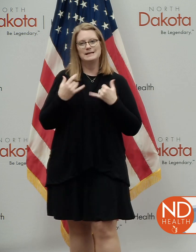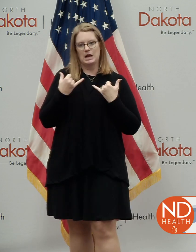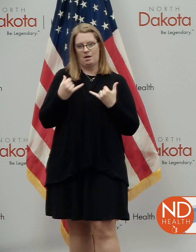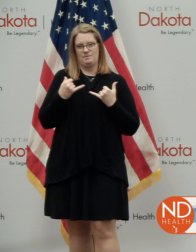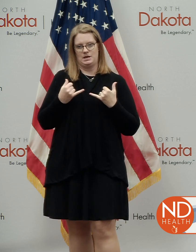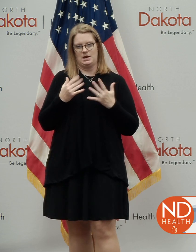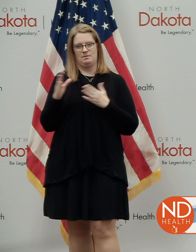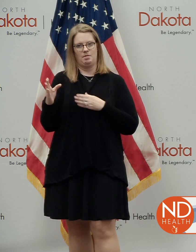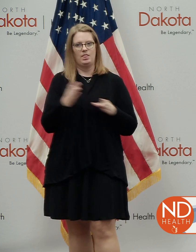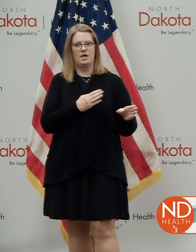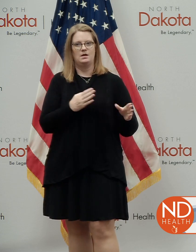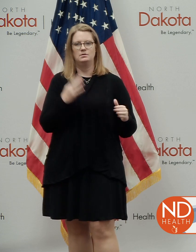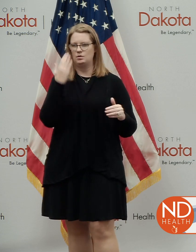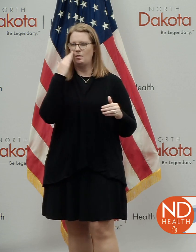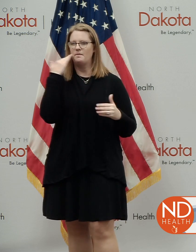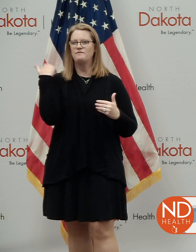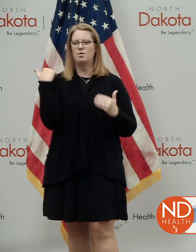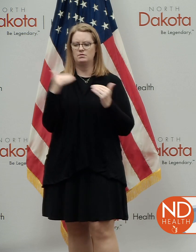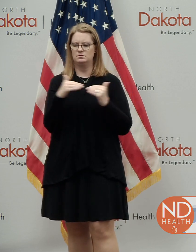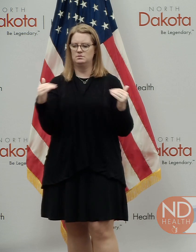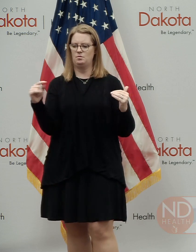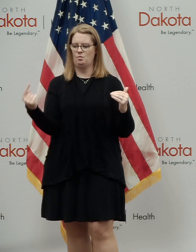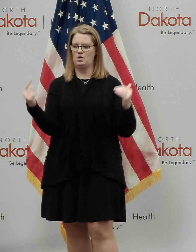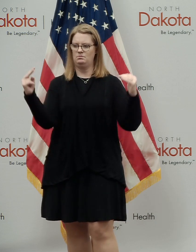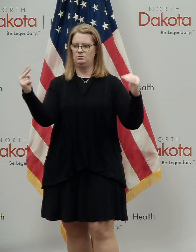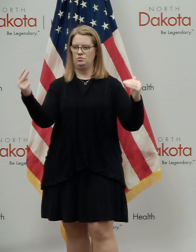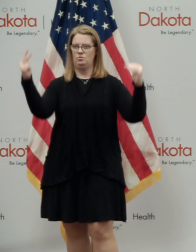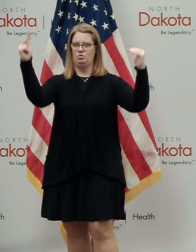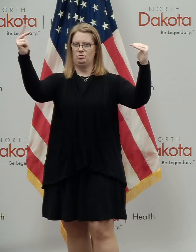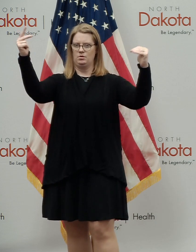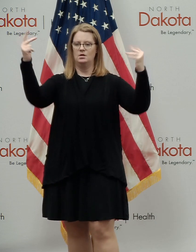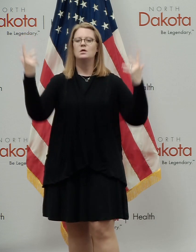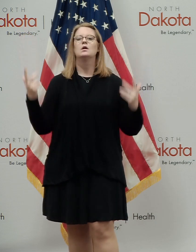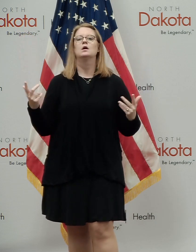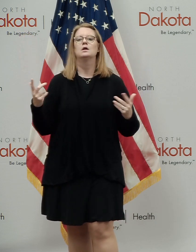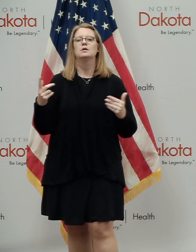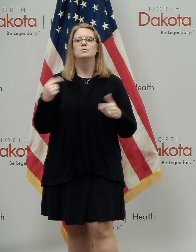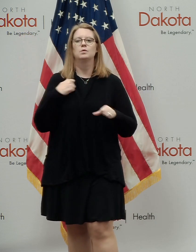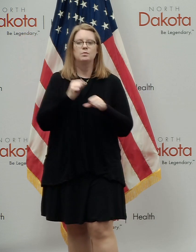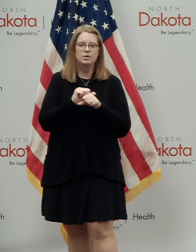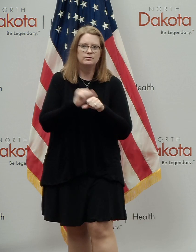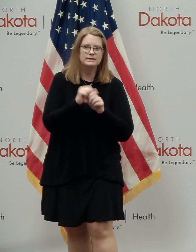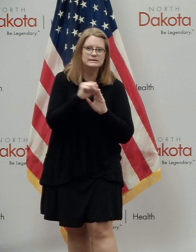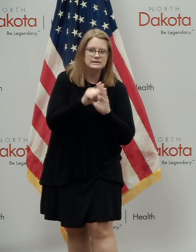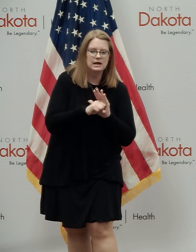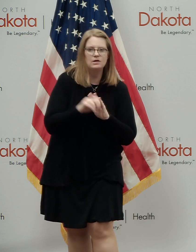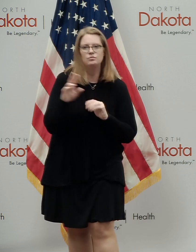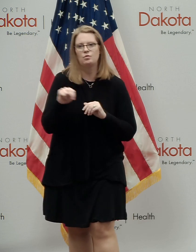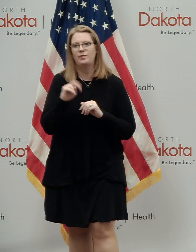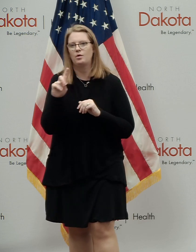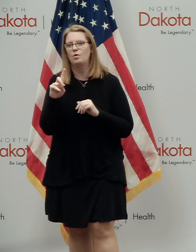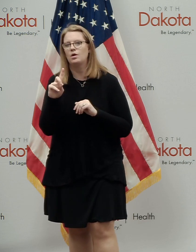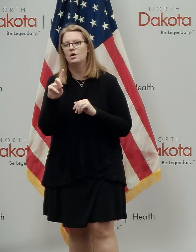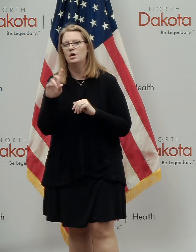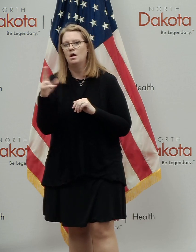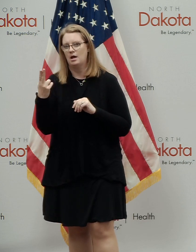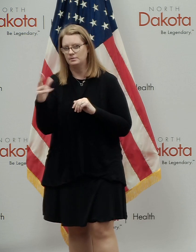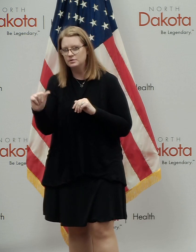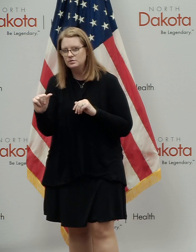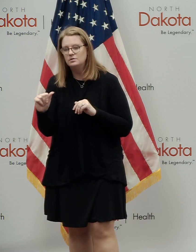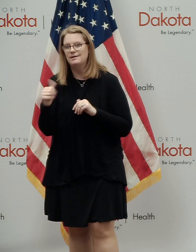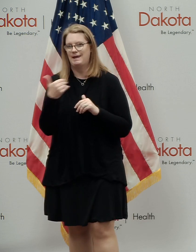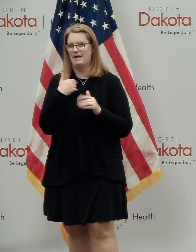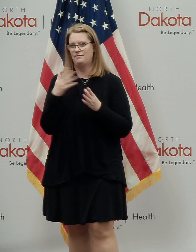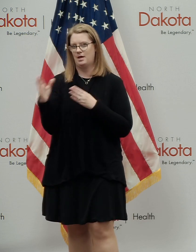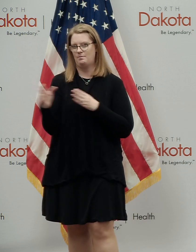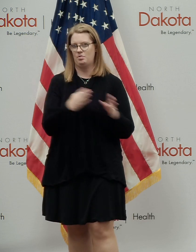plan. I think hospitals across the state are working with the state, working through North Dakota Hospitalization to make sure that we have a surge